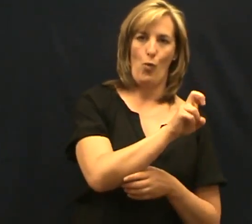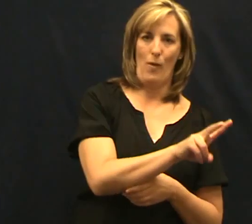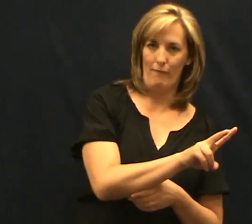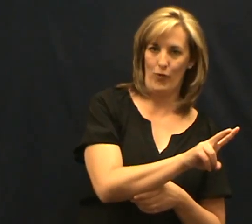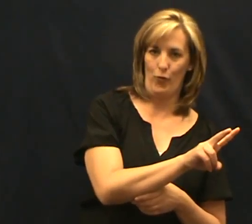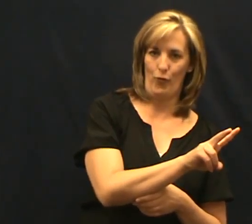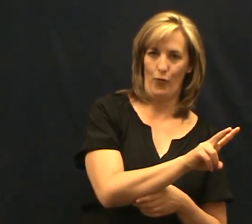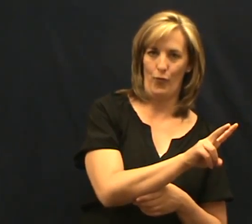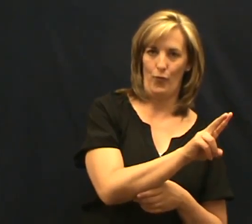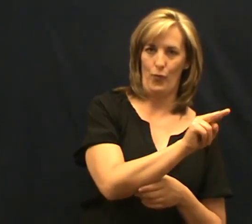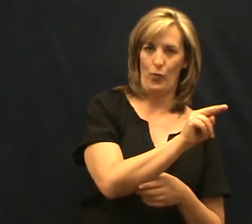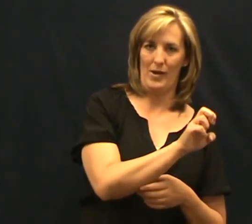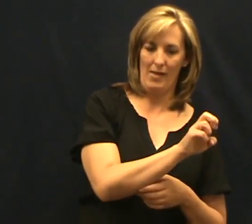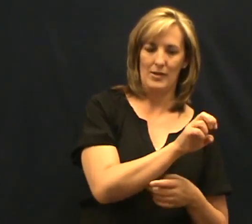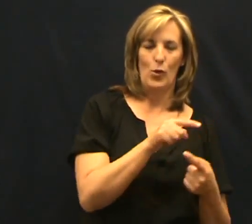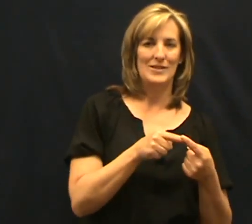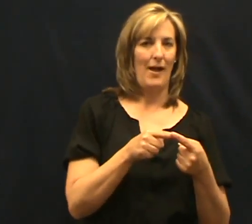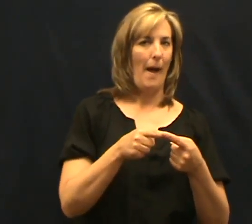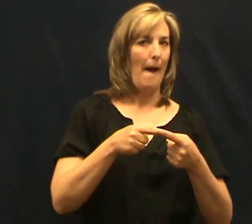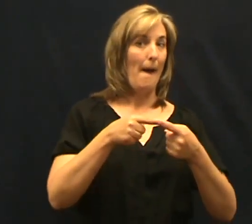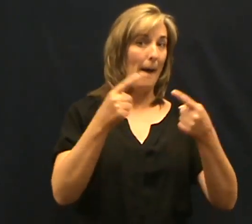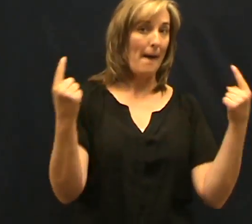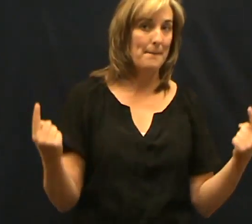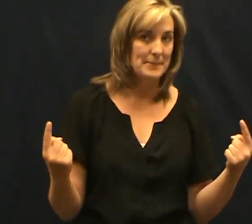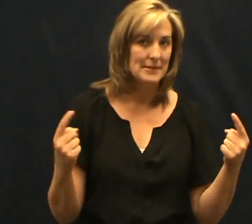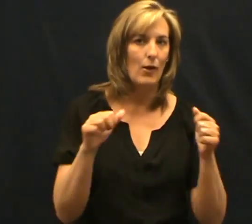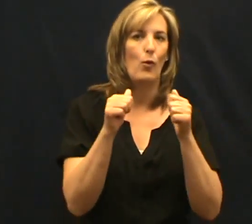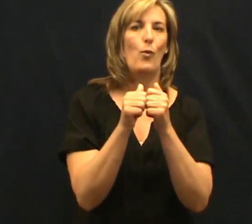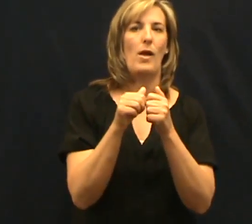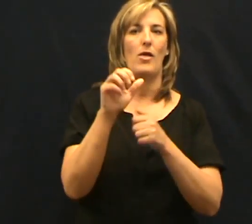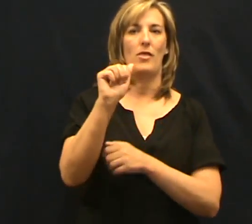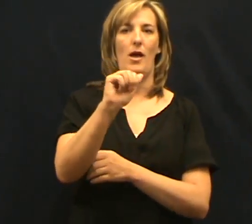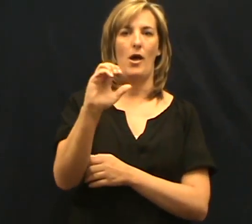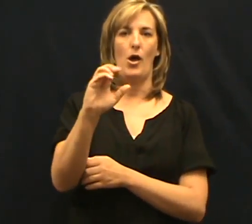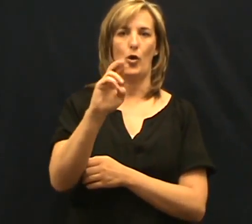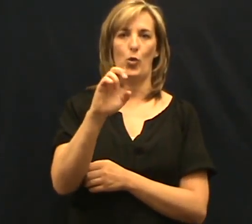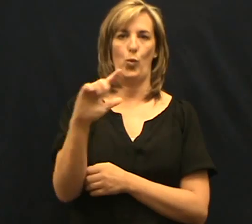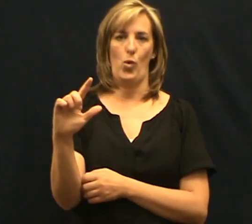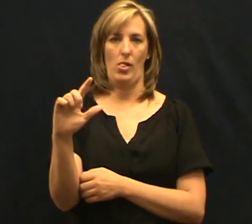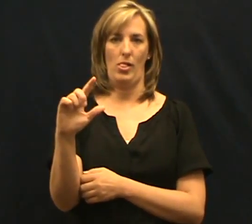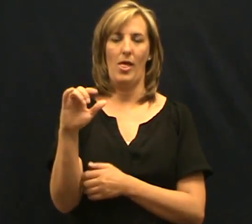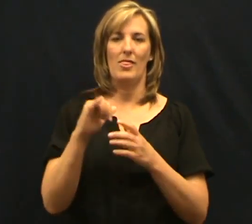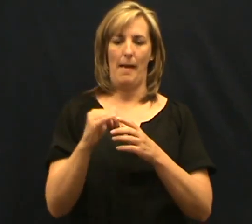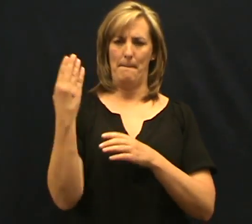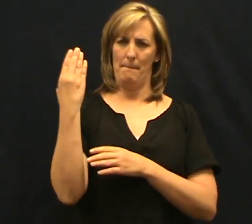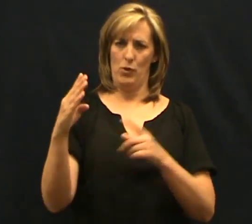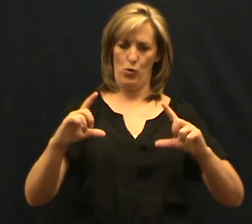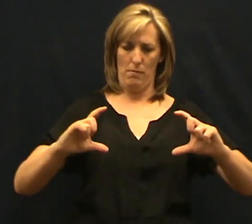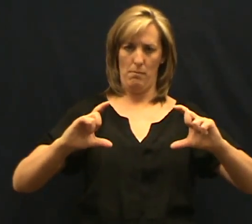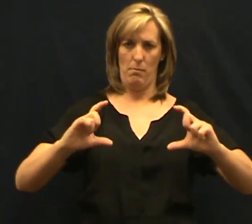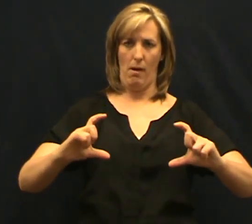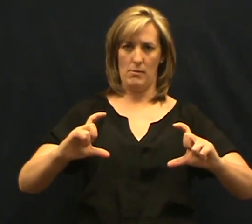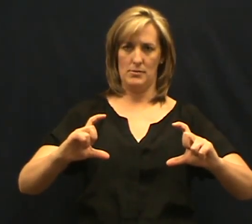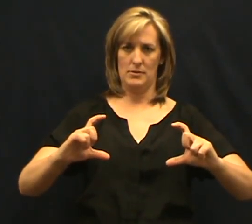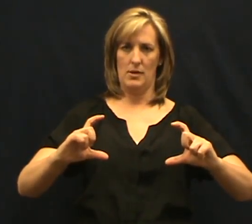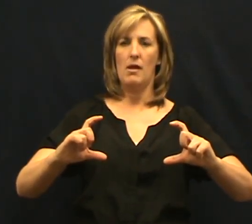it's just the opposite with accrual adjustments. And that blue box at the bottom of the slide again shows us how we